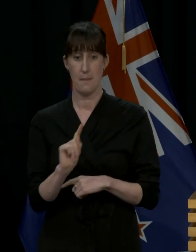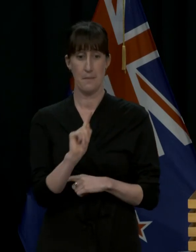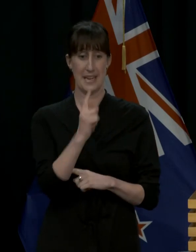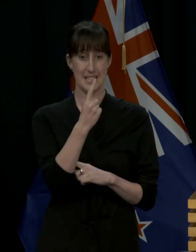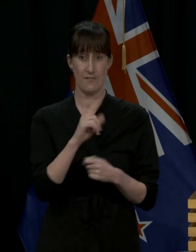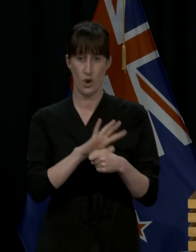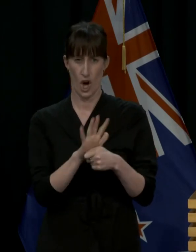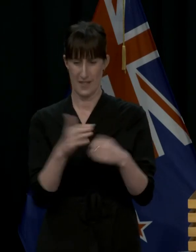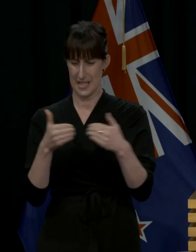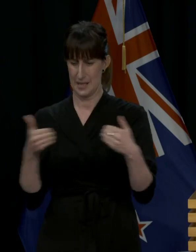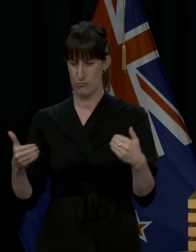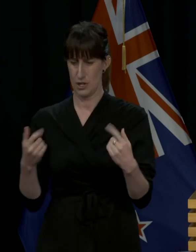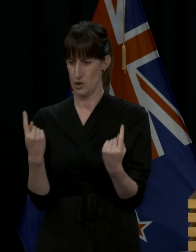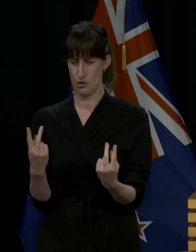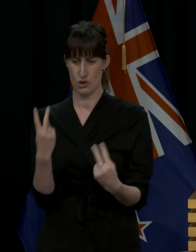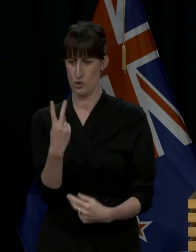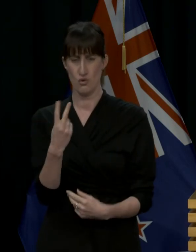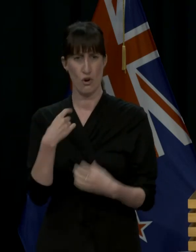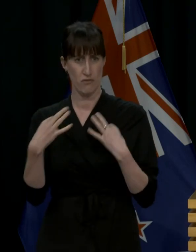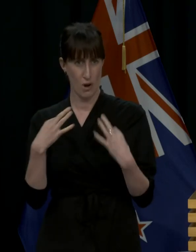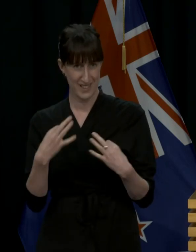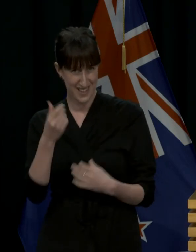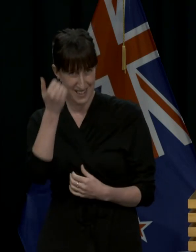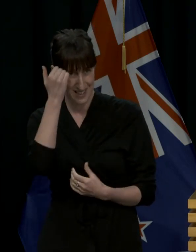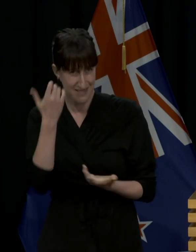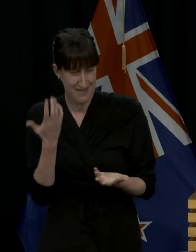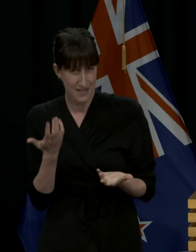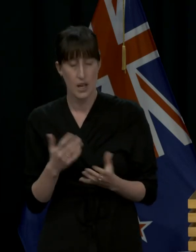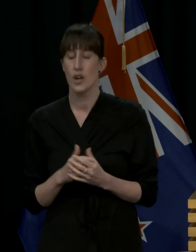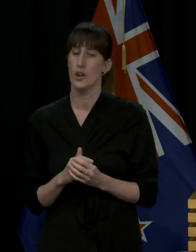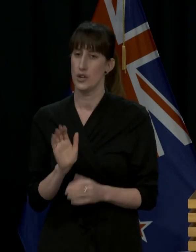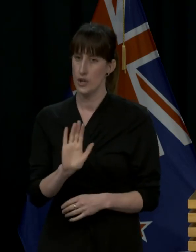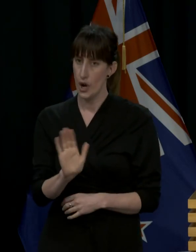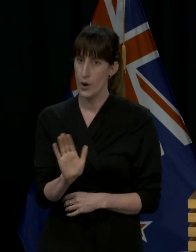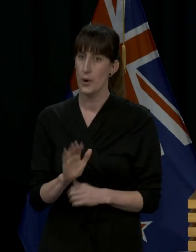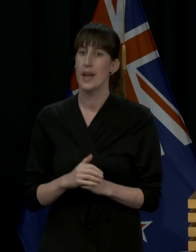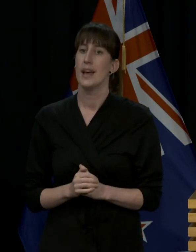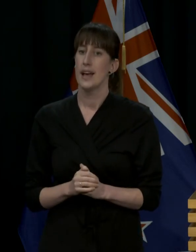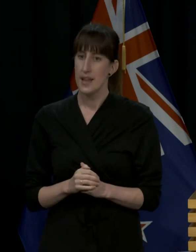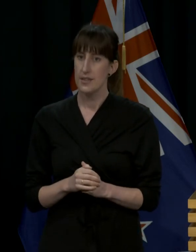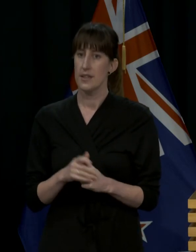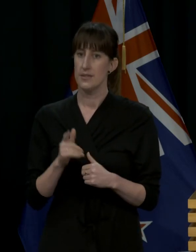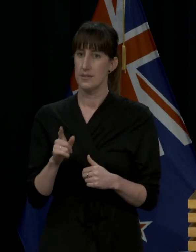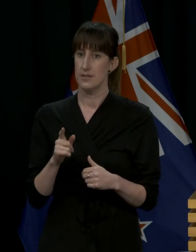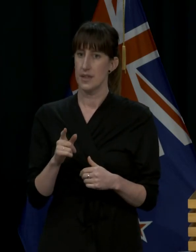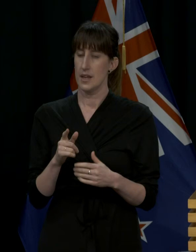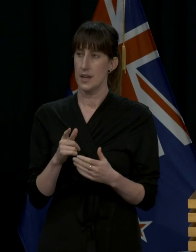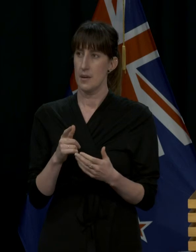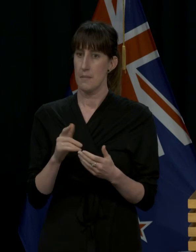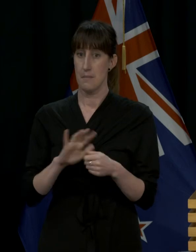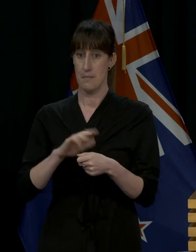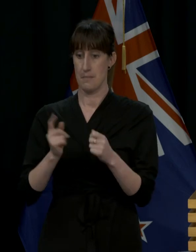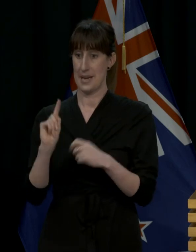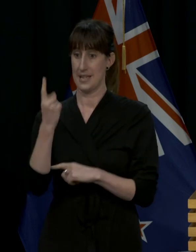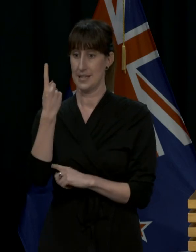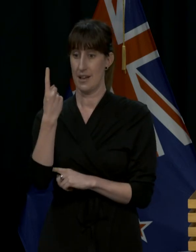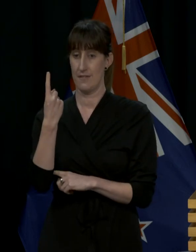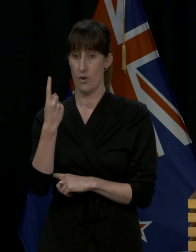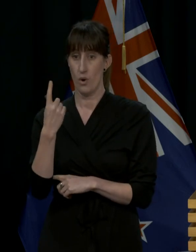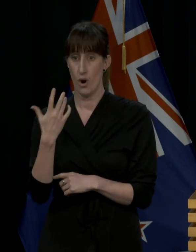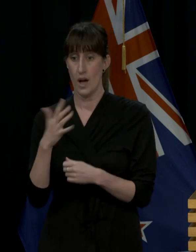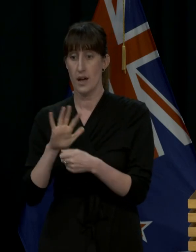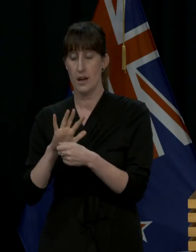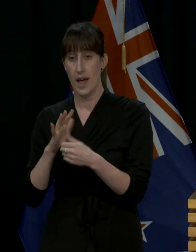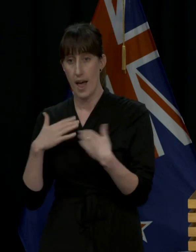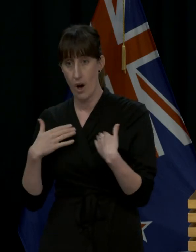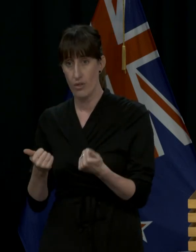No, not at all. Look, the delegation for a COVID-19 response includes everything from the Ministry of Business